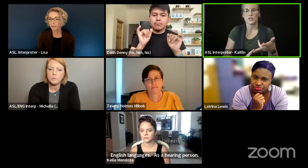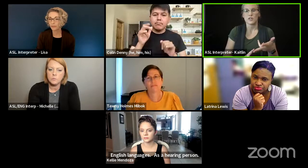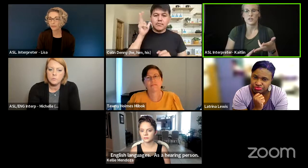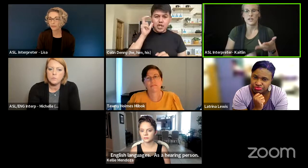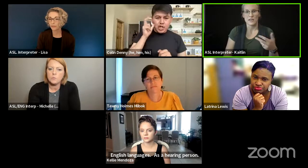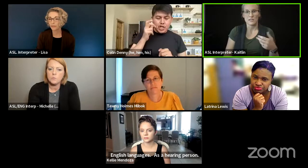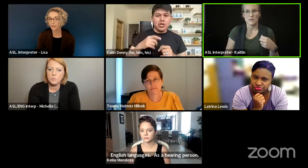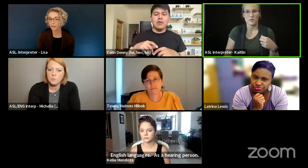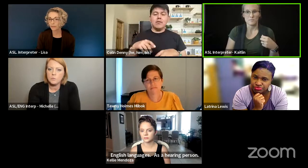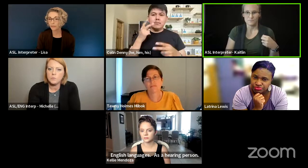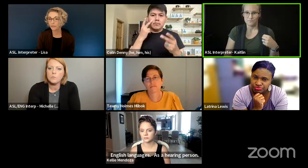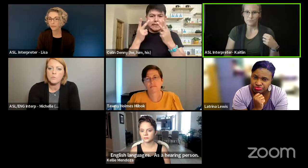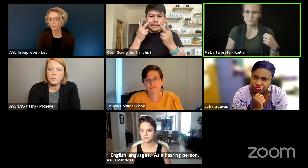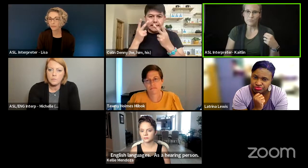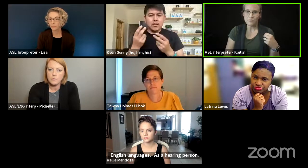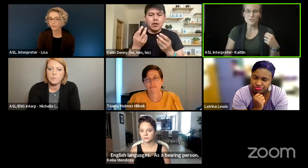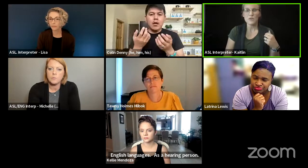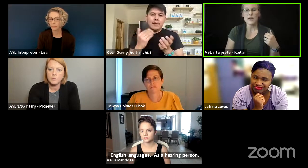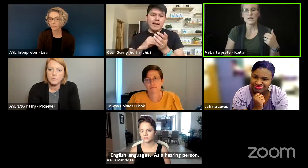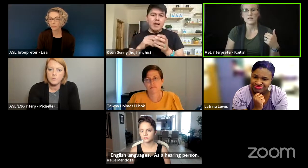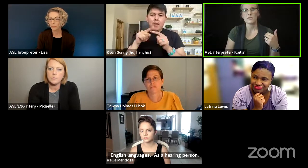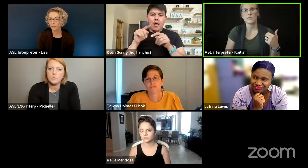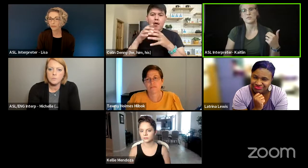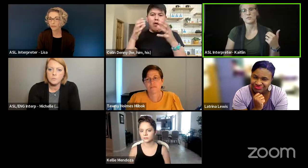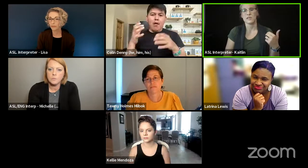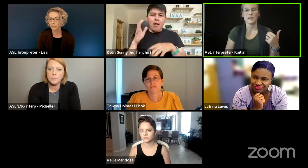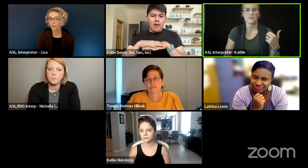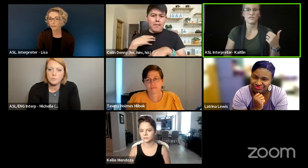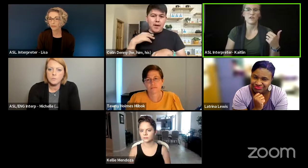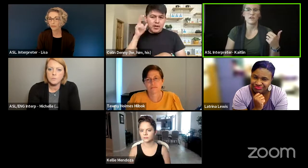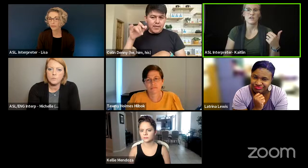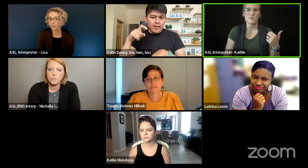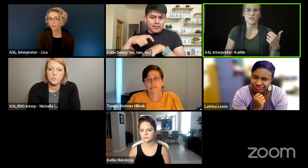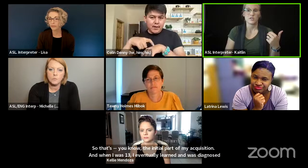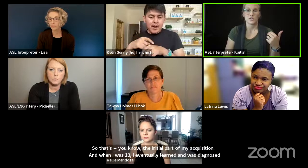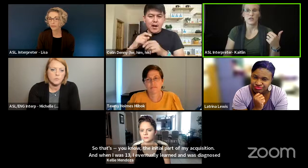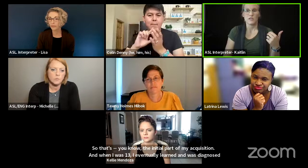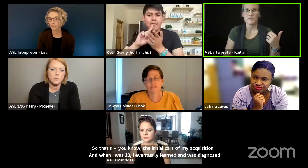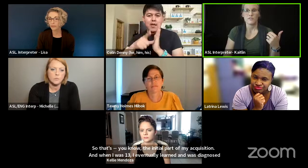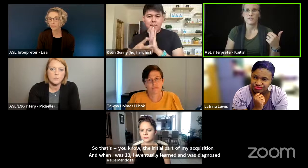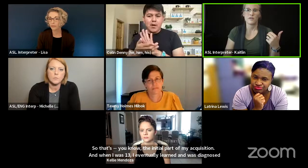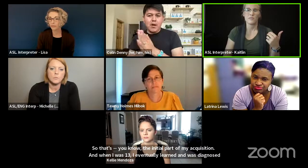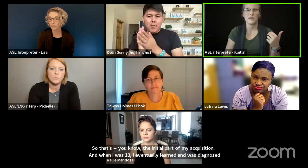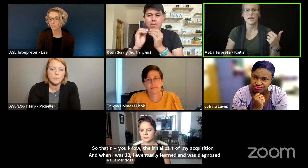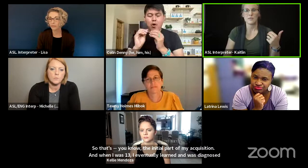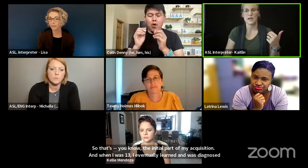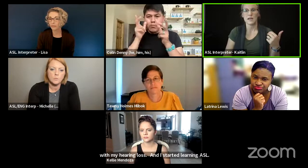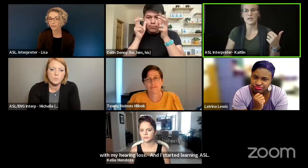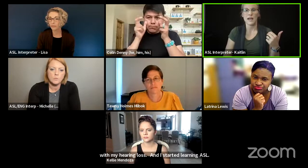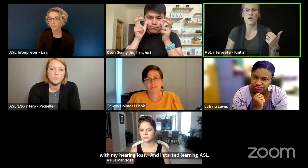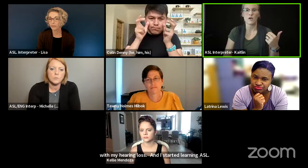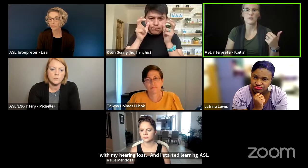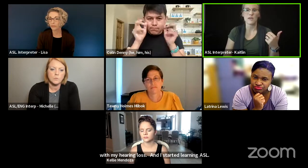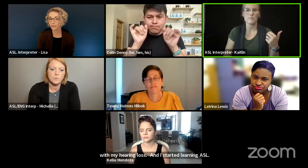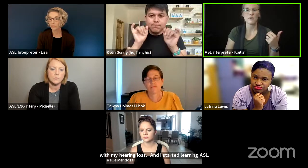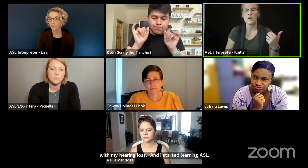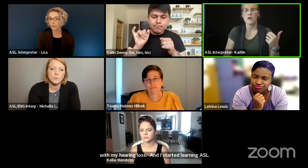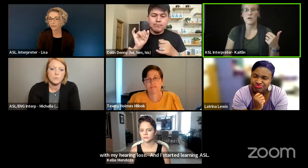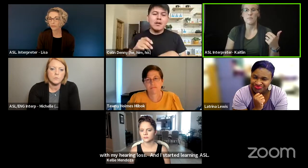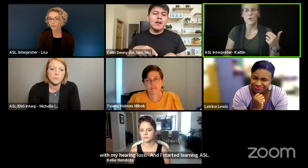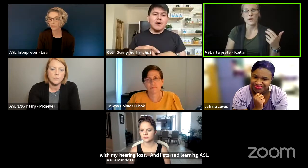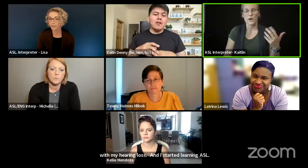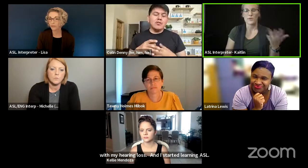I started learning ASL. So that is really kind of the picture of my timeline and how I